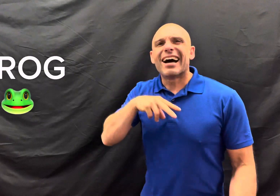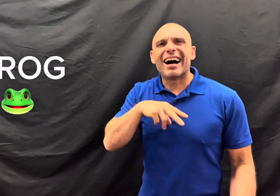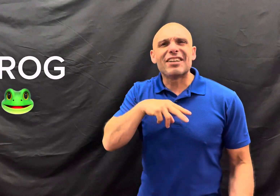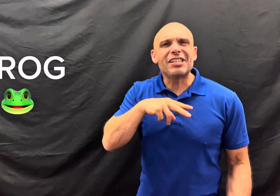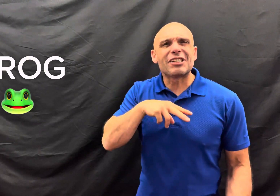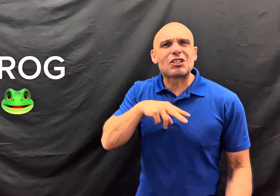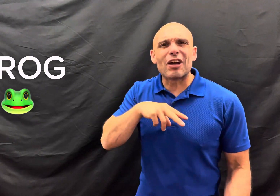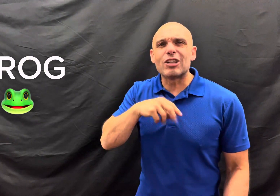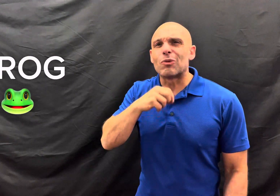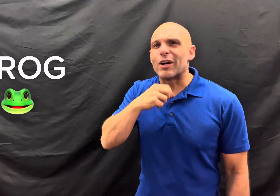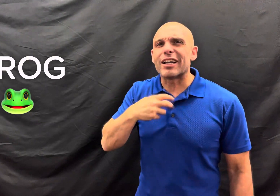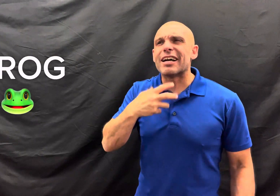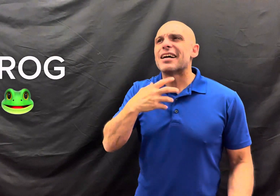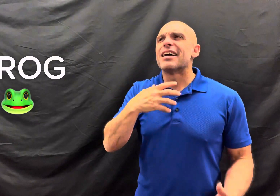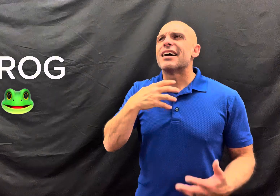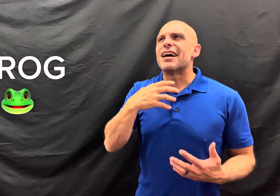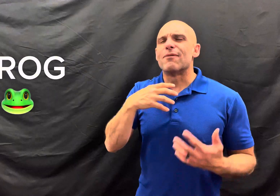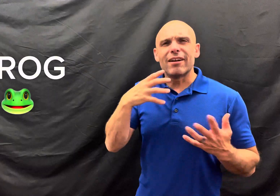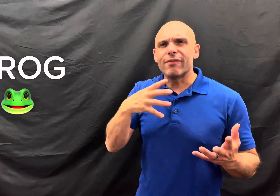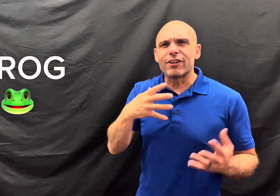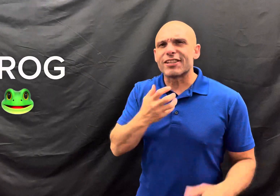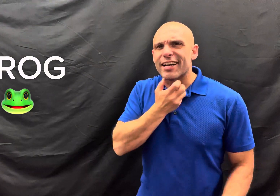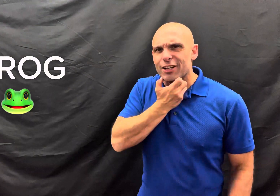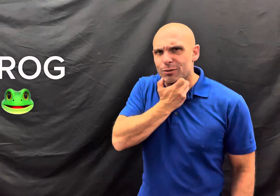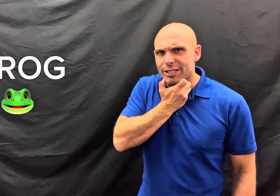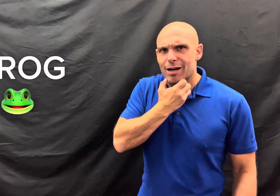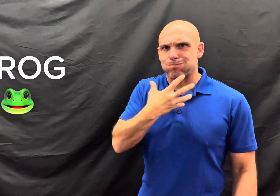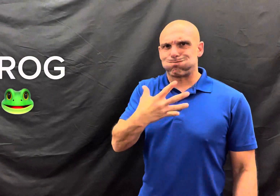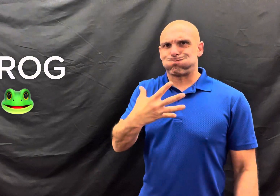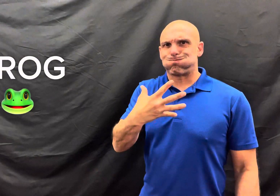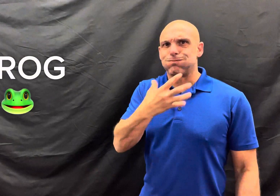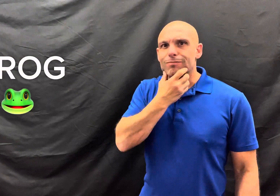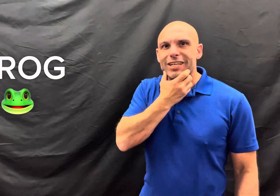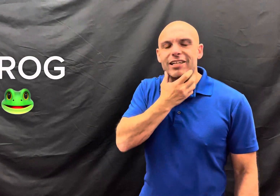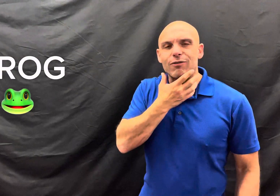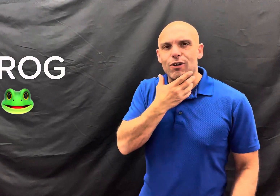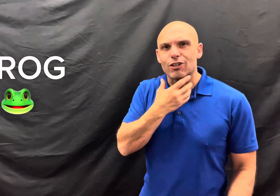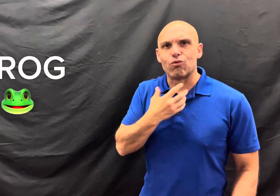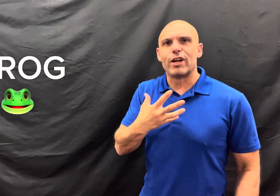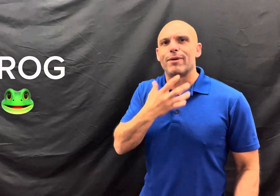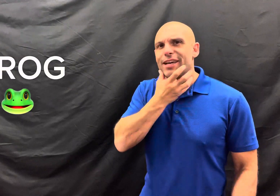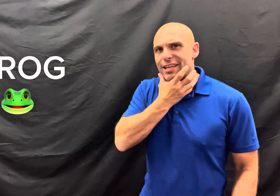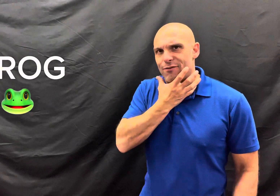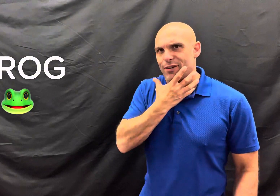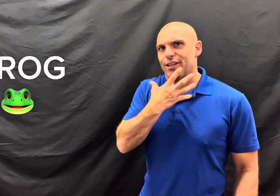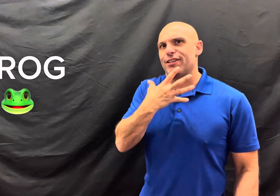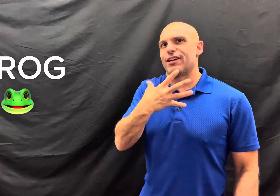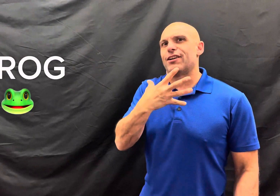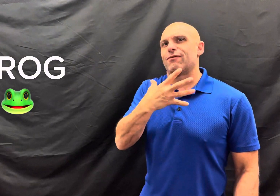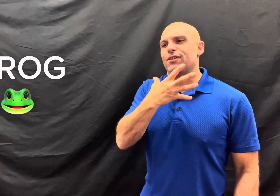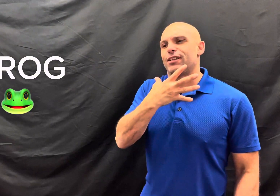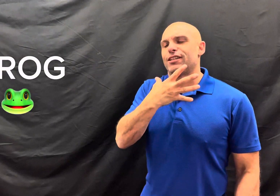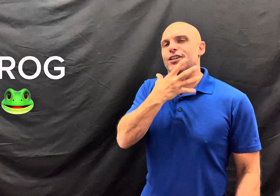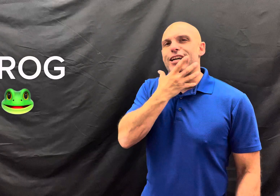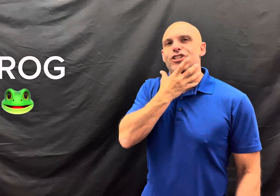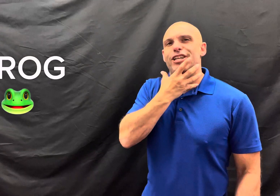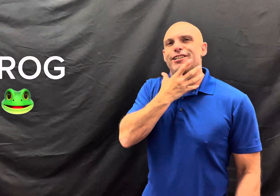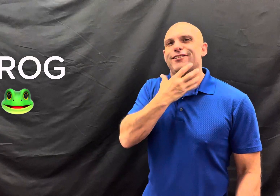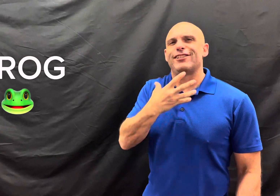This is a strange one. Very first sign I learned was like because the frogs ribbit and they fill in their like chin sacs,